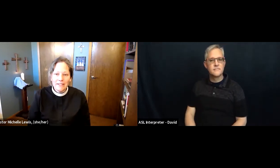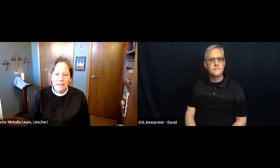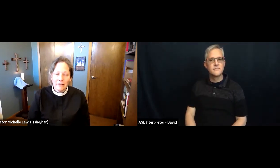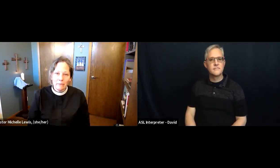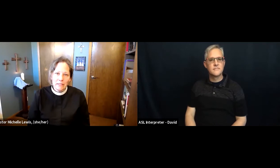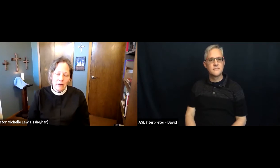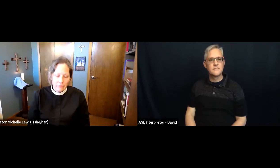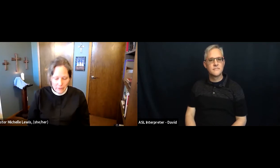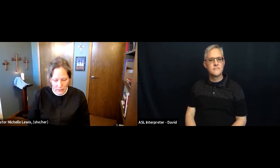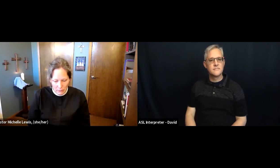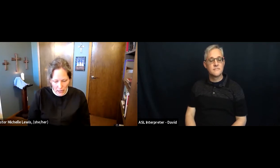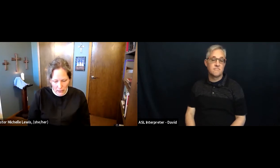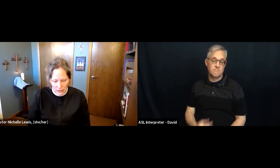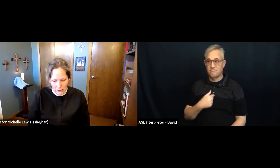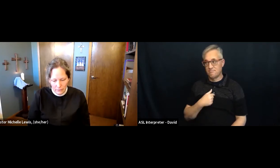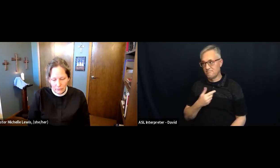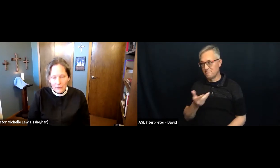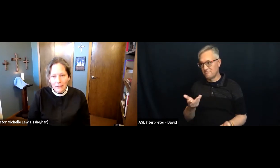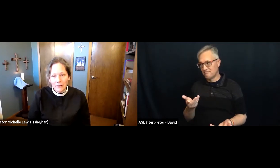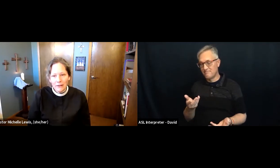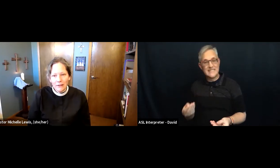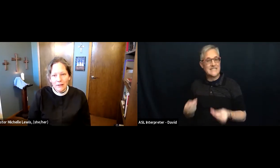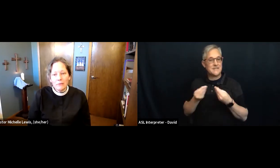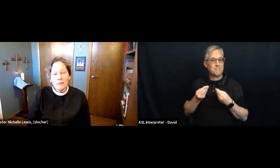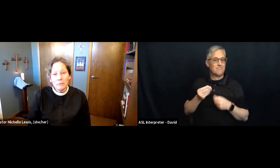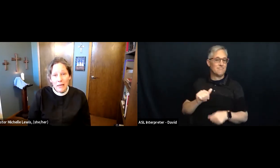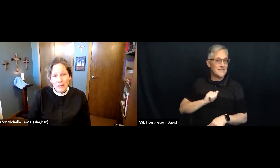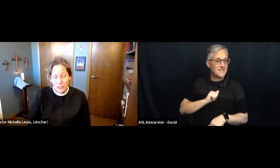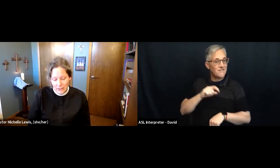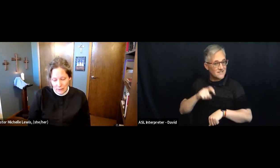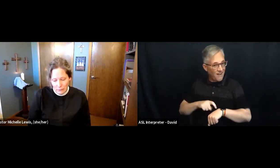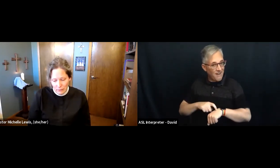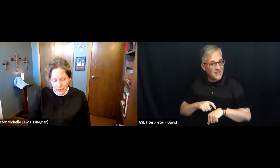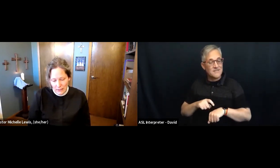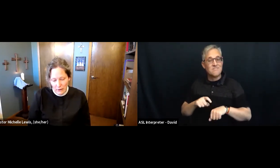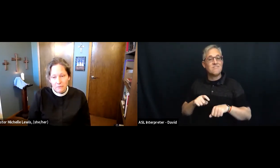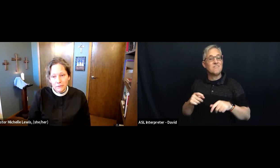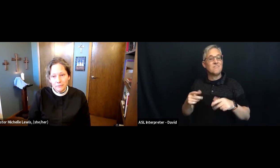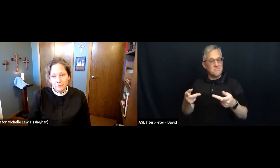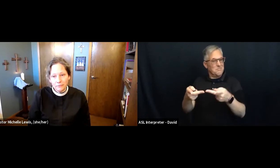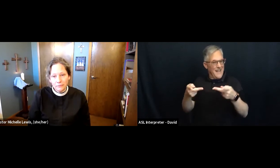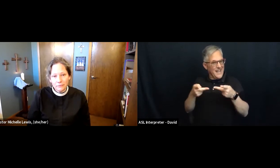I had to give myself some space and be patient with